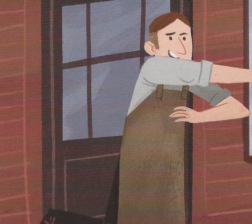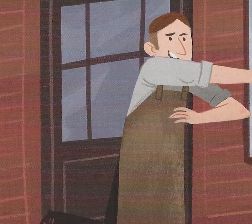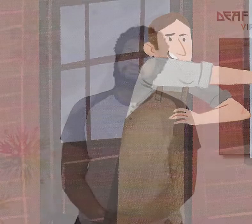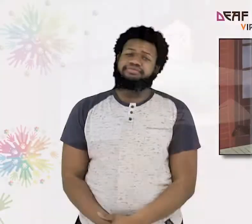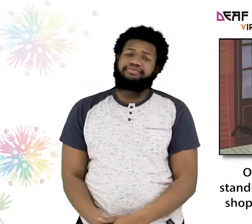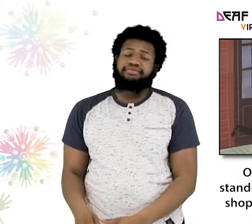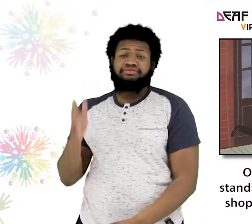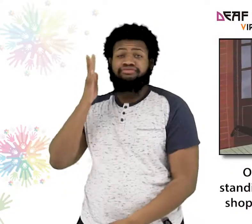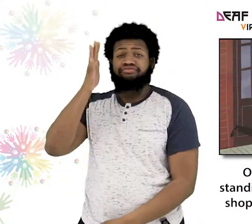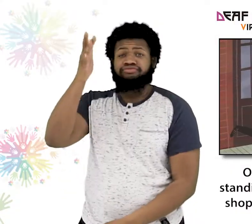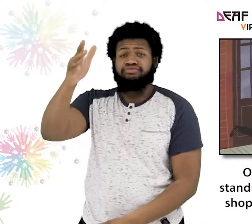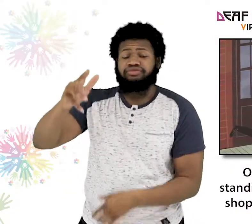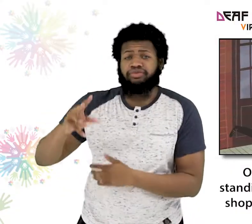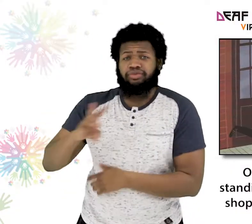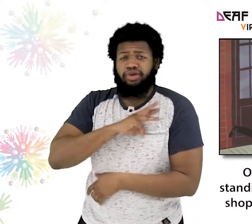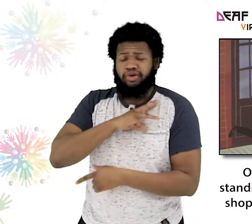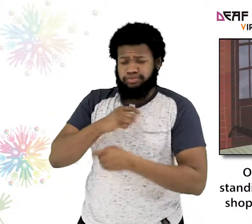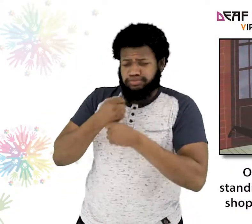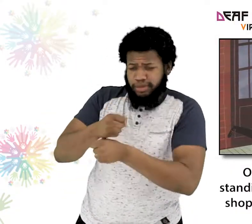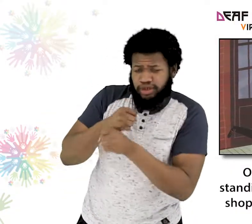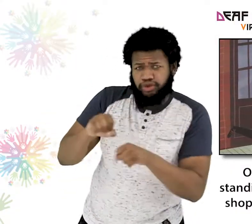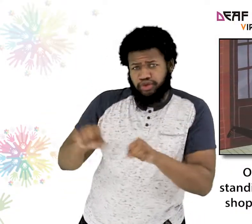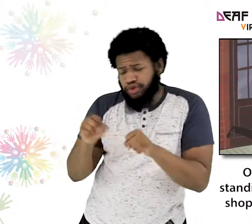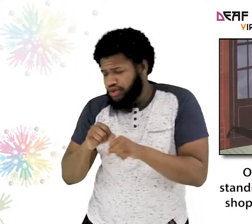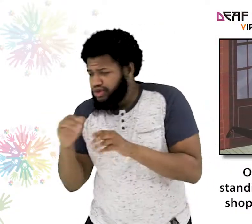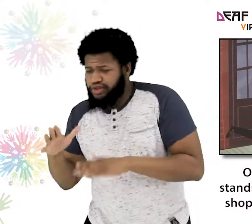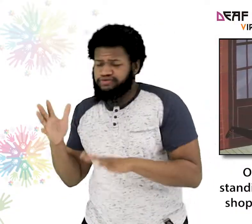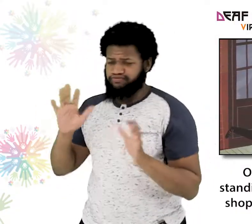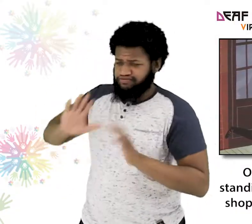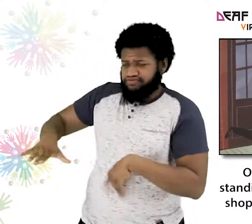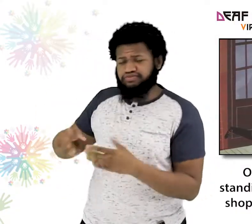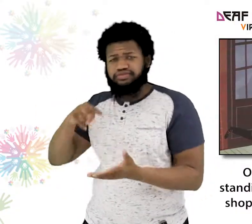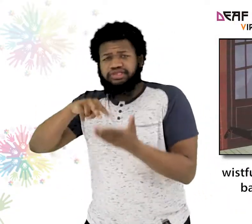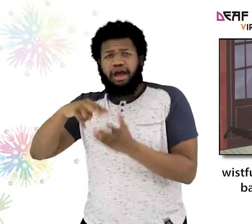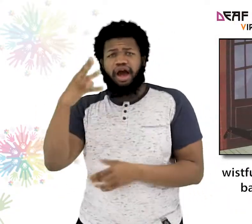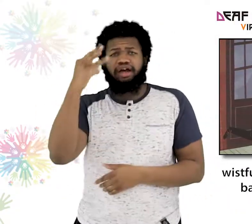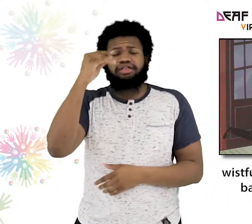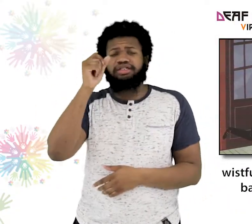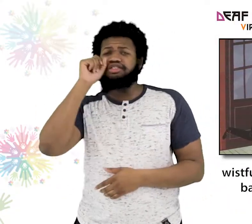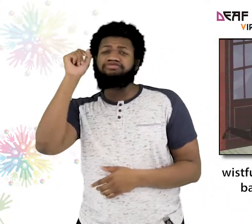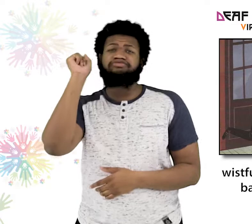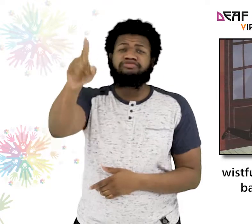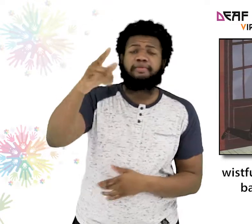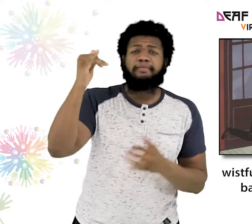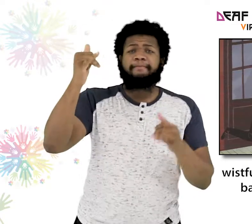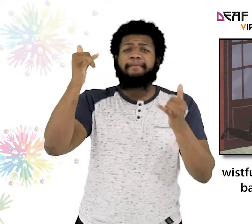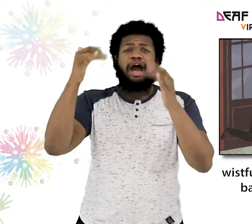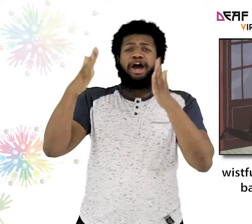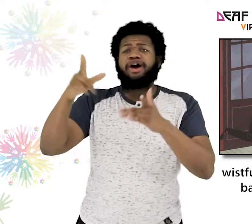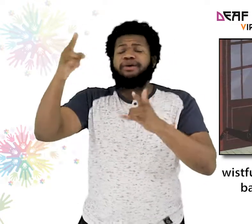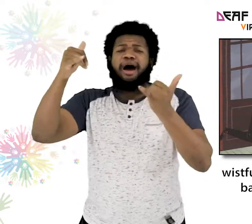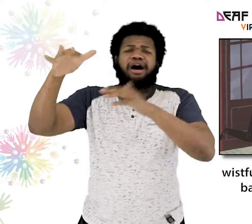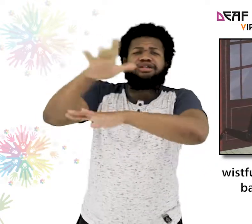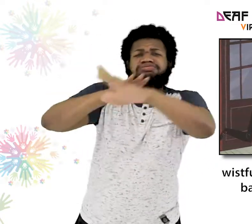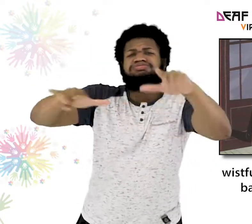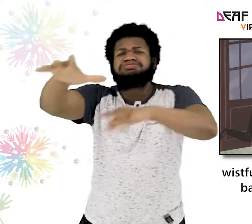One day, William was standing outside the cobbler's shop where he fixed shoes, wistfully watching men play baseball in a far